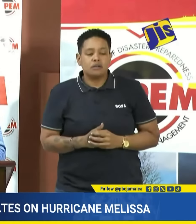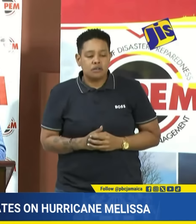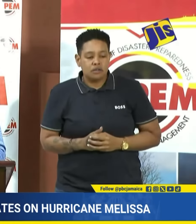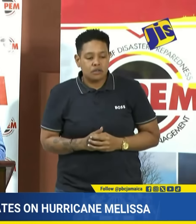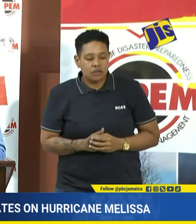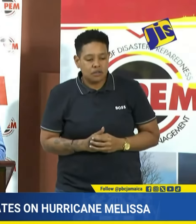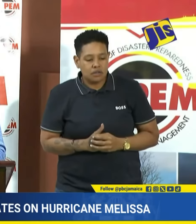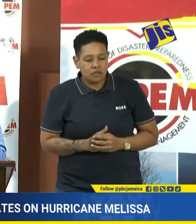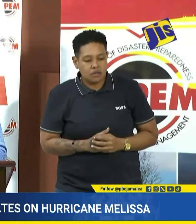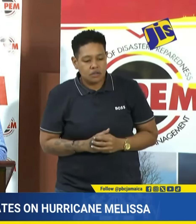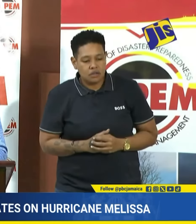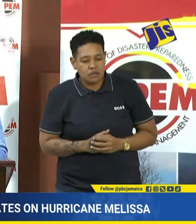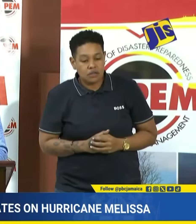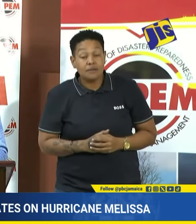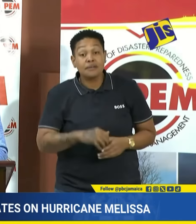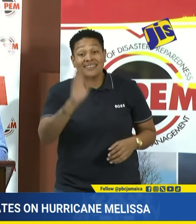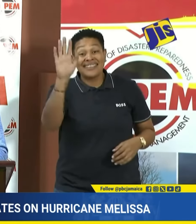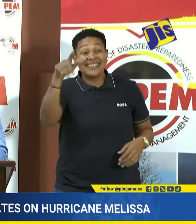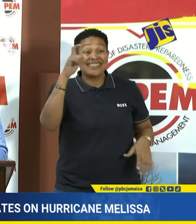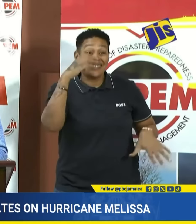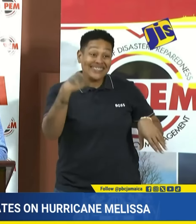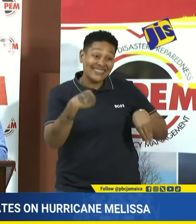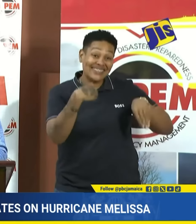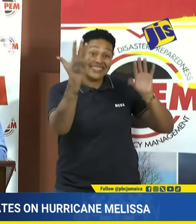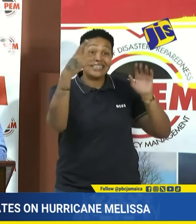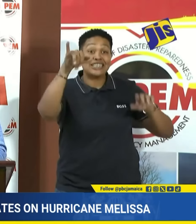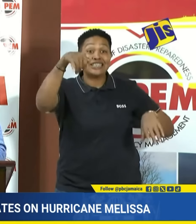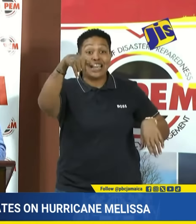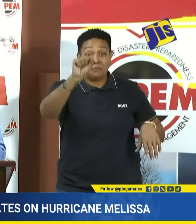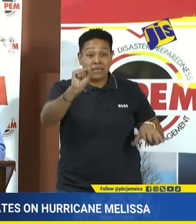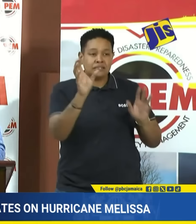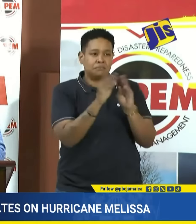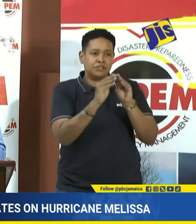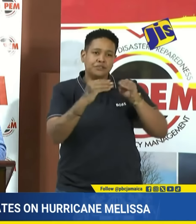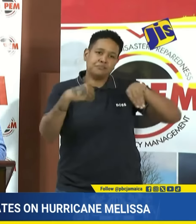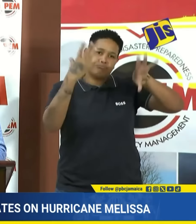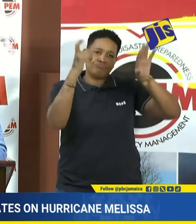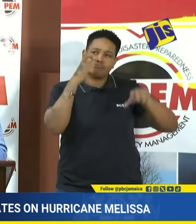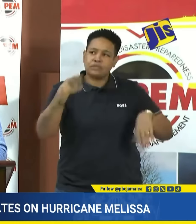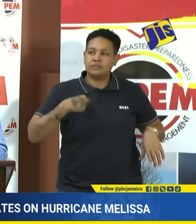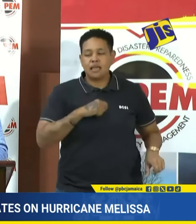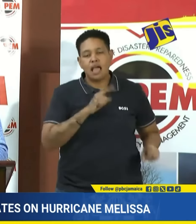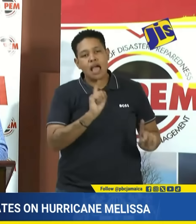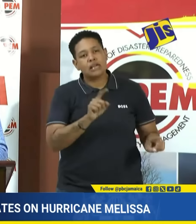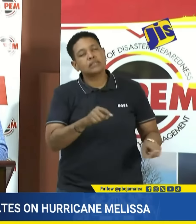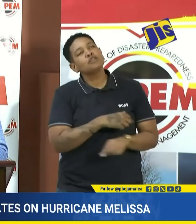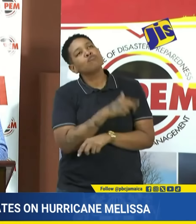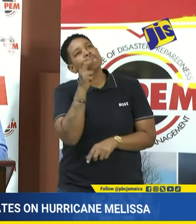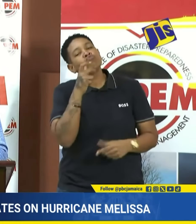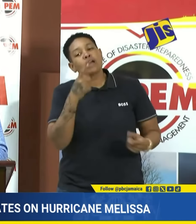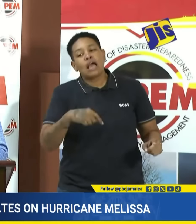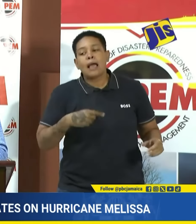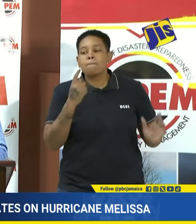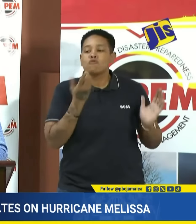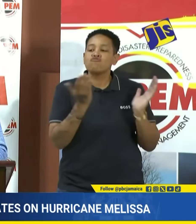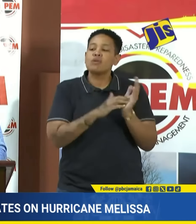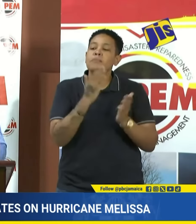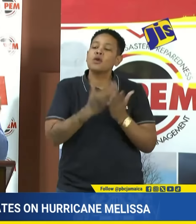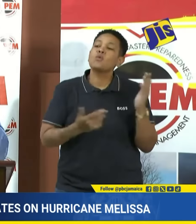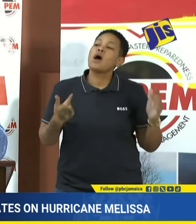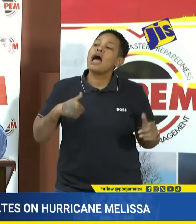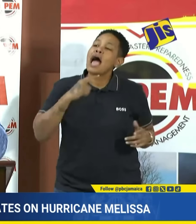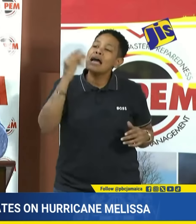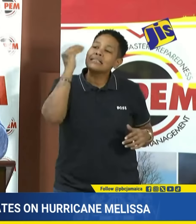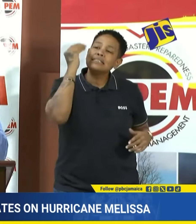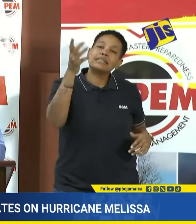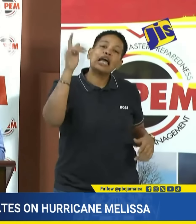a press briefing earlier, or should I say the JPS had a press briefing for which I attended. So I'm going to repeat some of what I